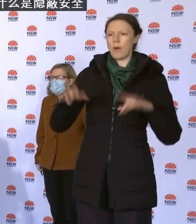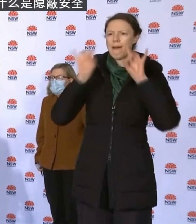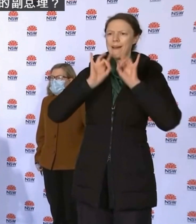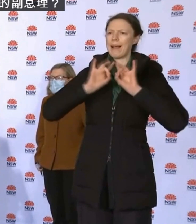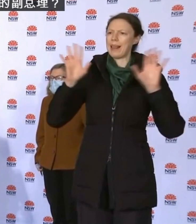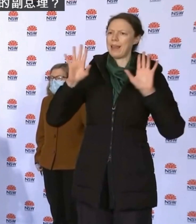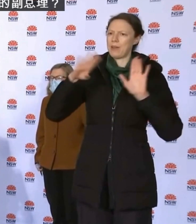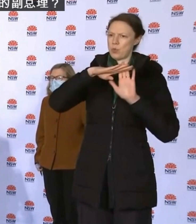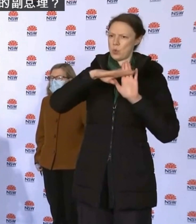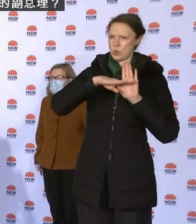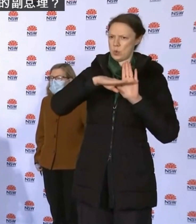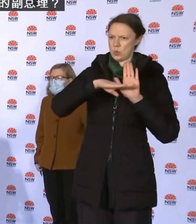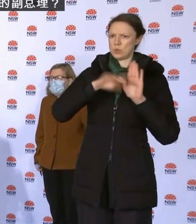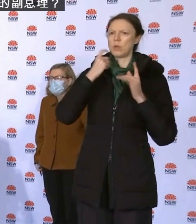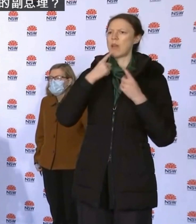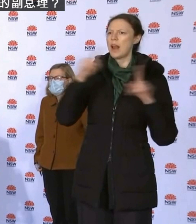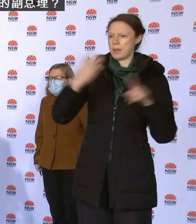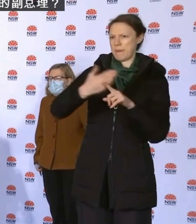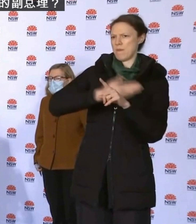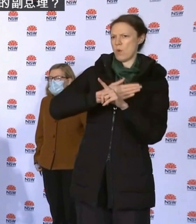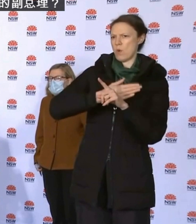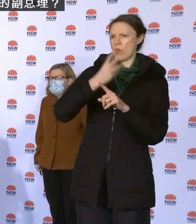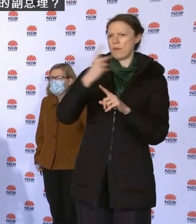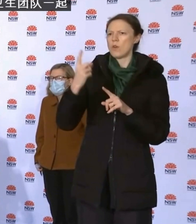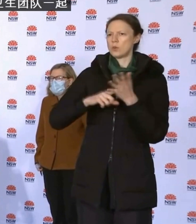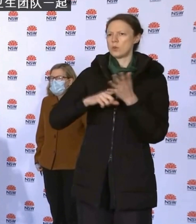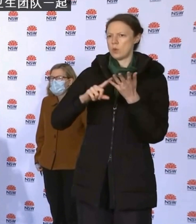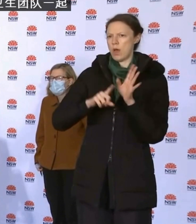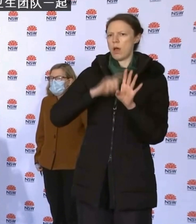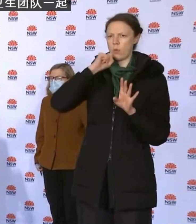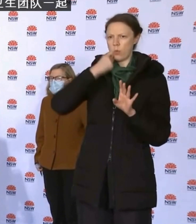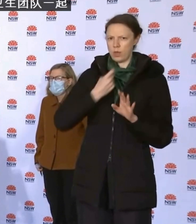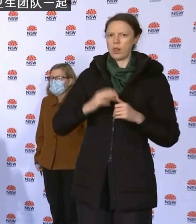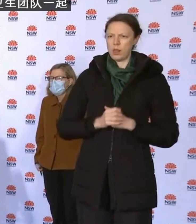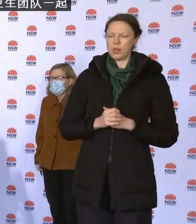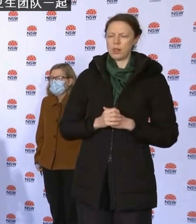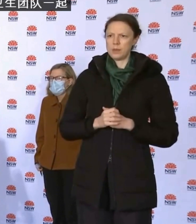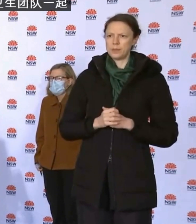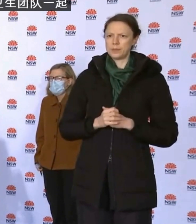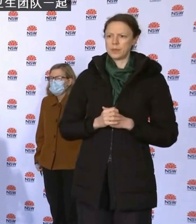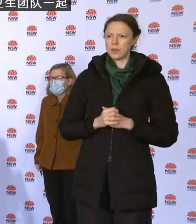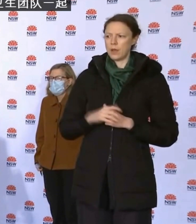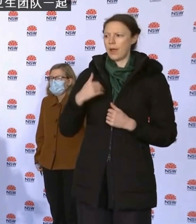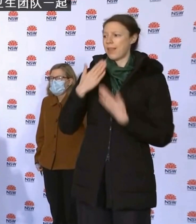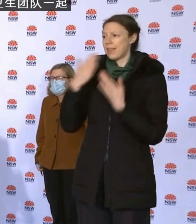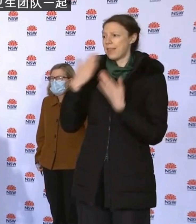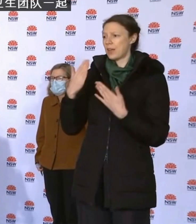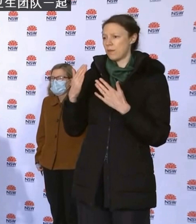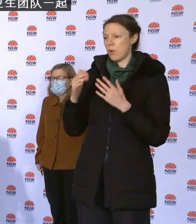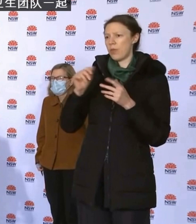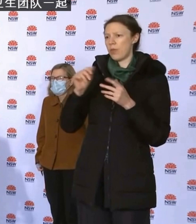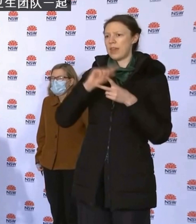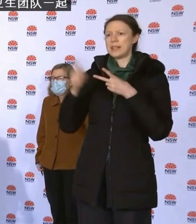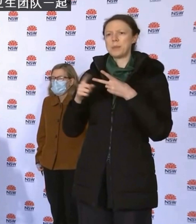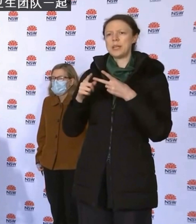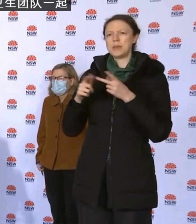safe. And can I thank the Treasurer, the Deputy Premier that are working with the construction sector on a daily basis and with Dr. Chan's